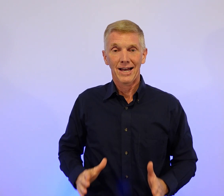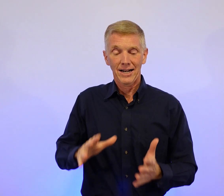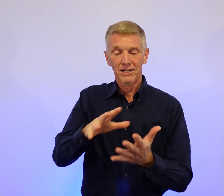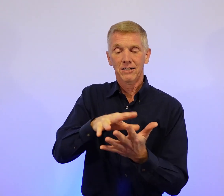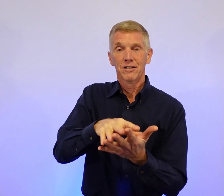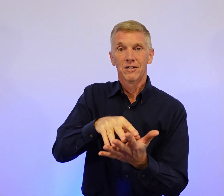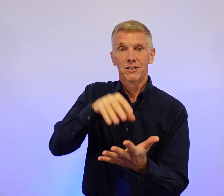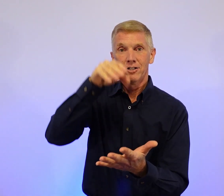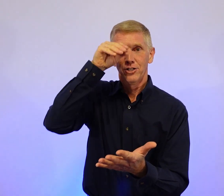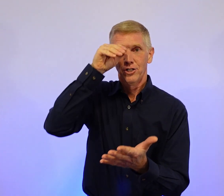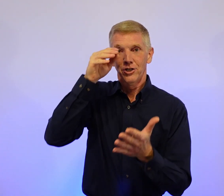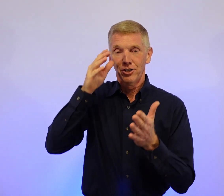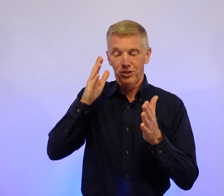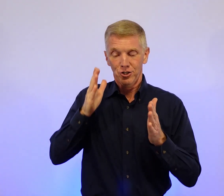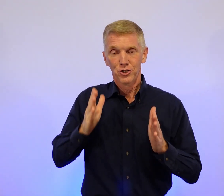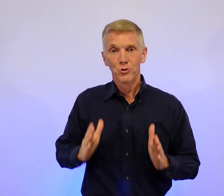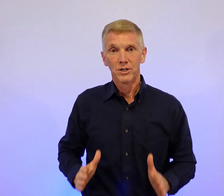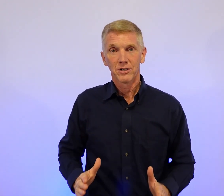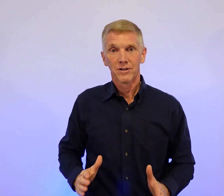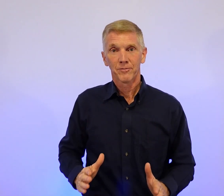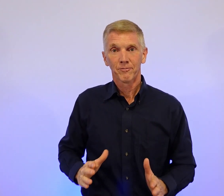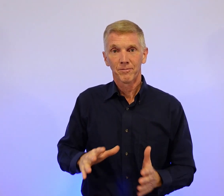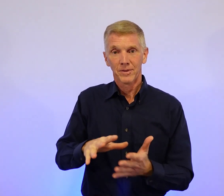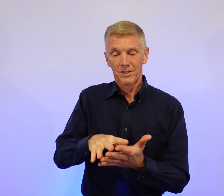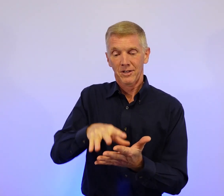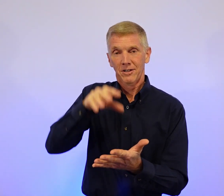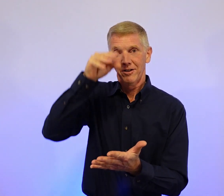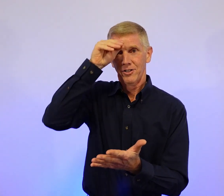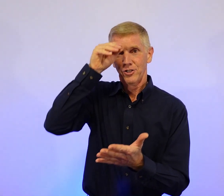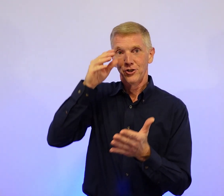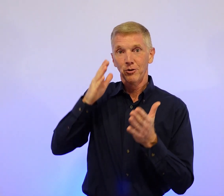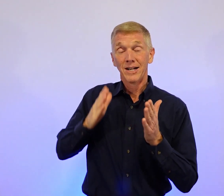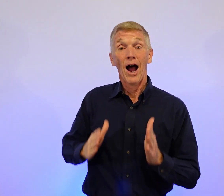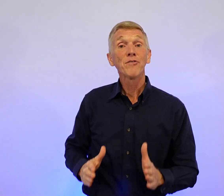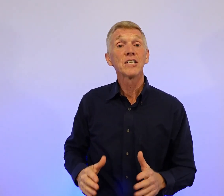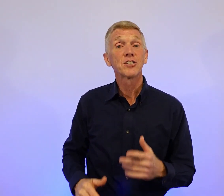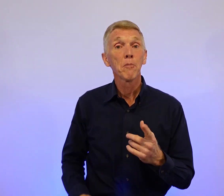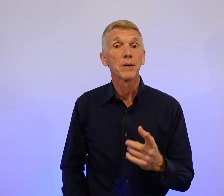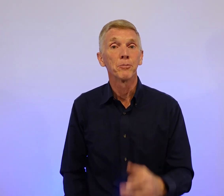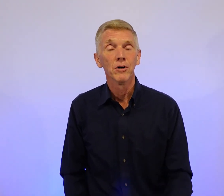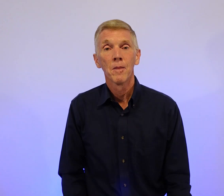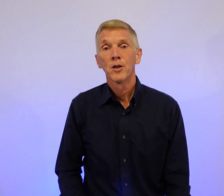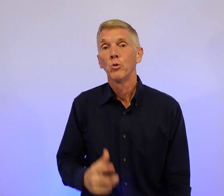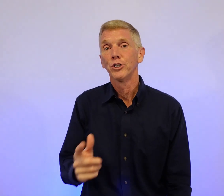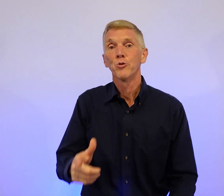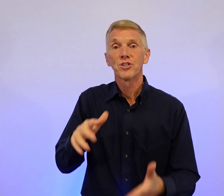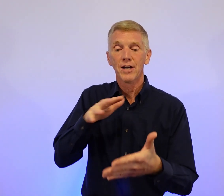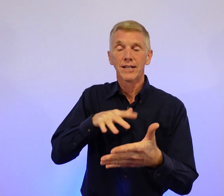it? Student. Student. Now I've seen some people who will use study.